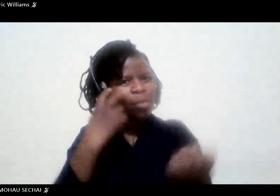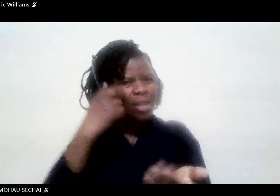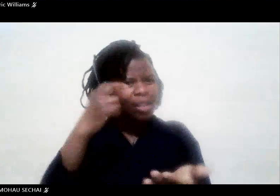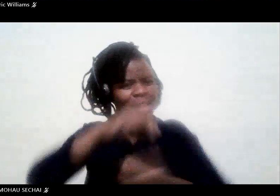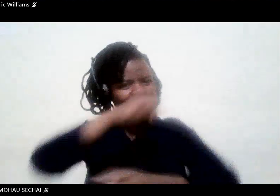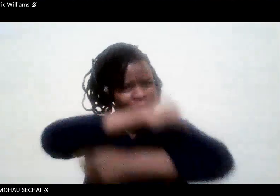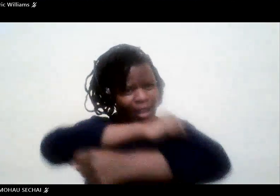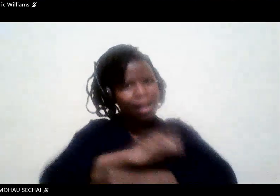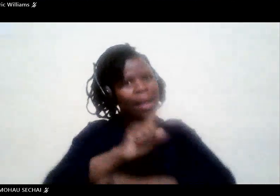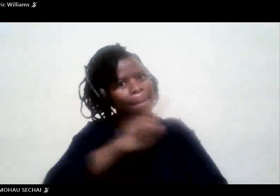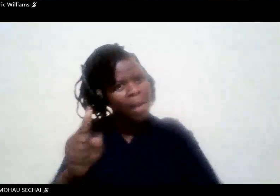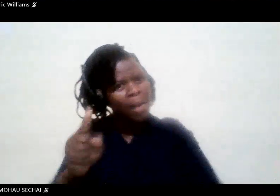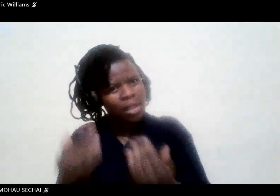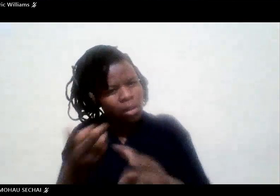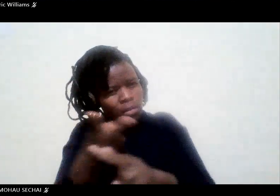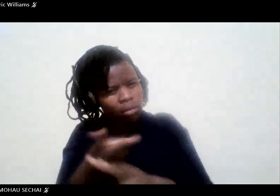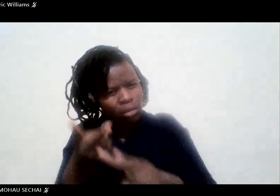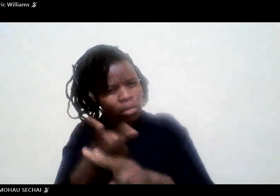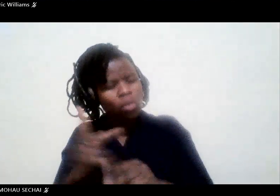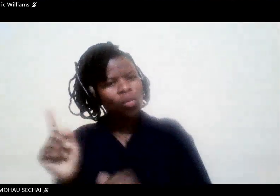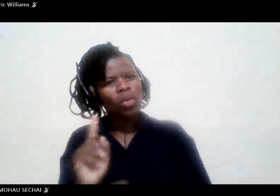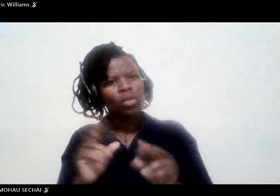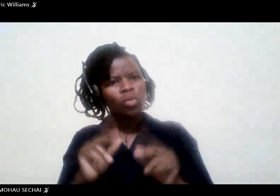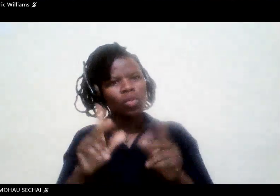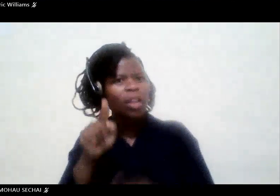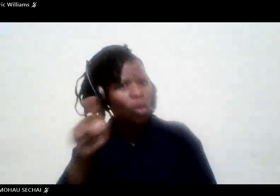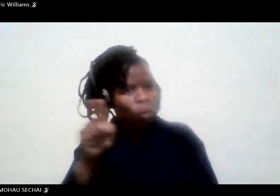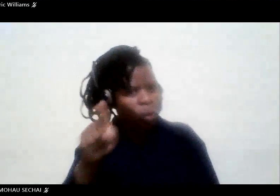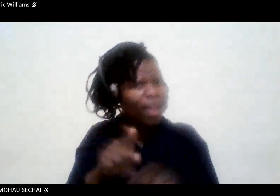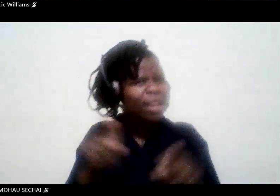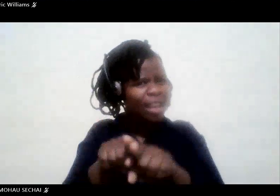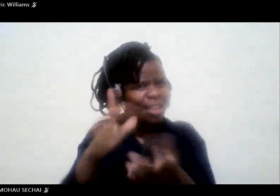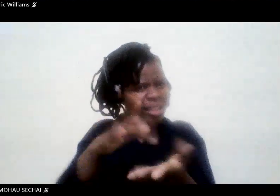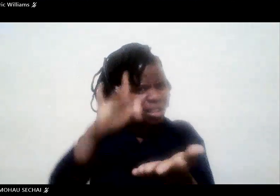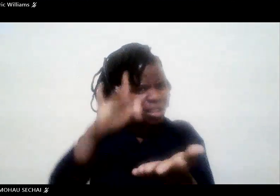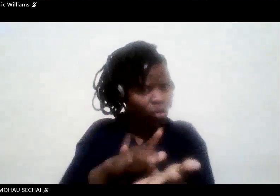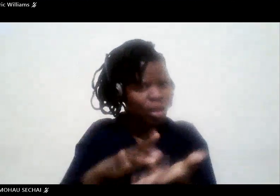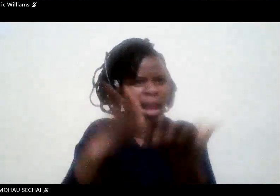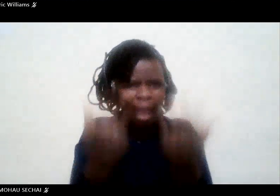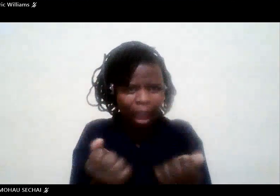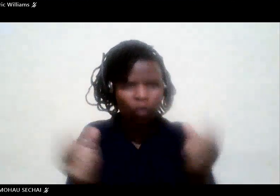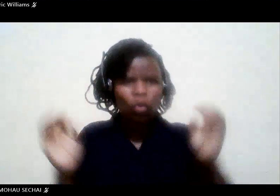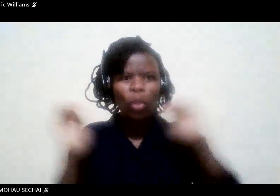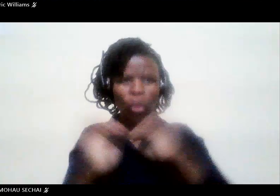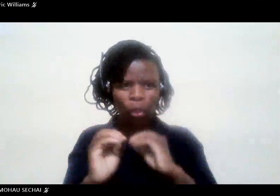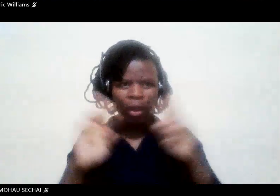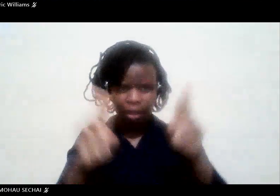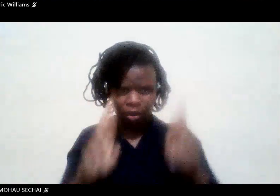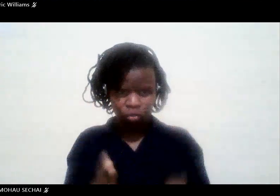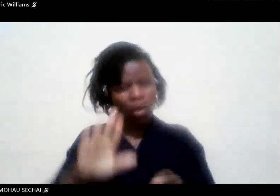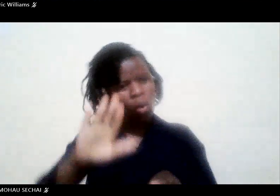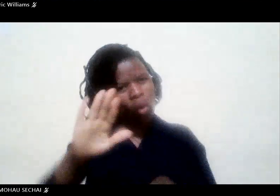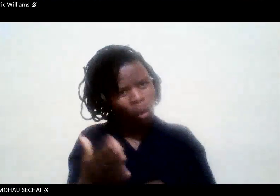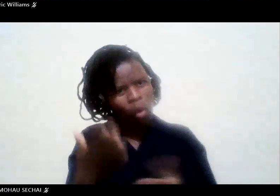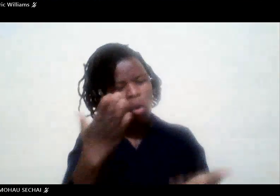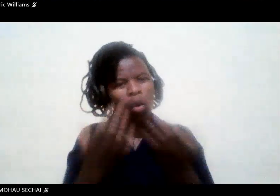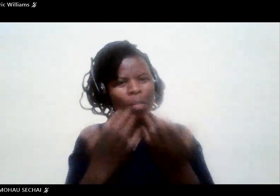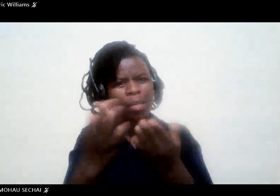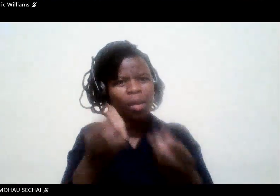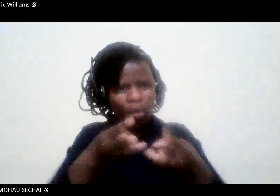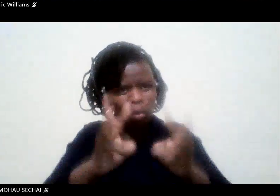now you realize that the institution does not have the resources or the means to support